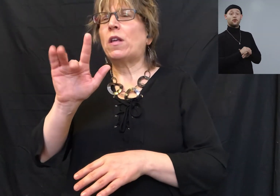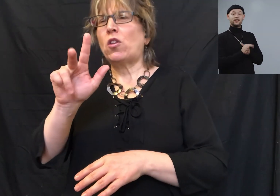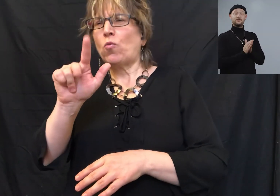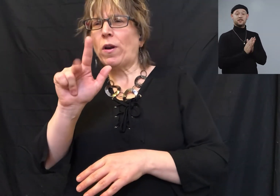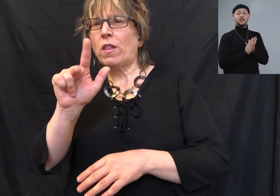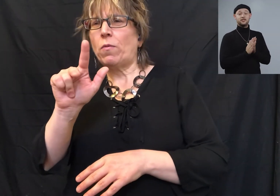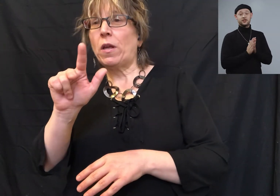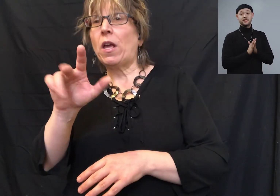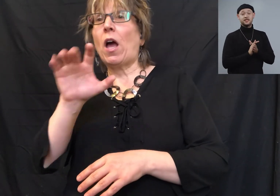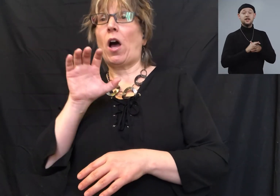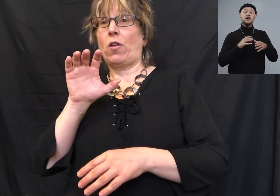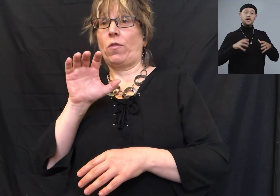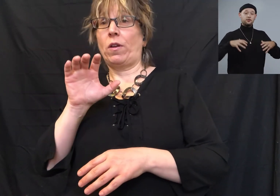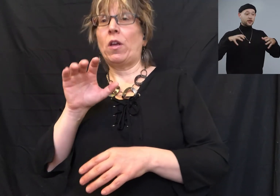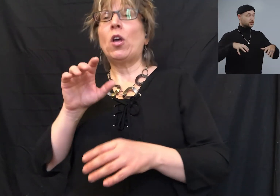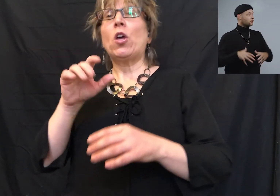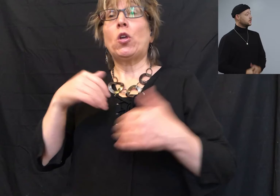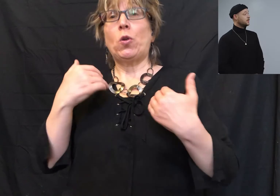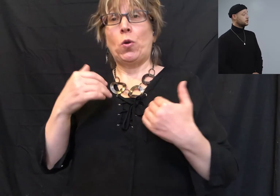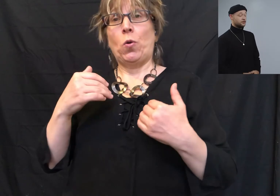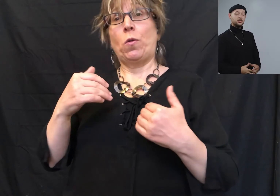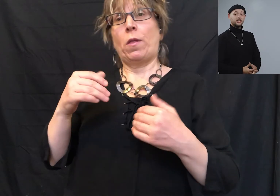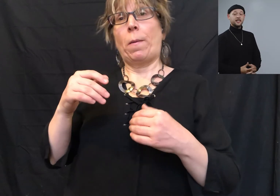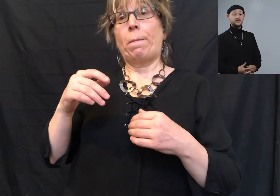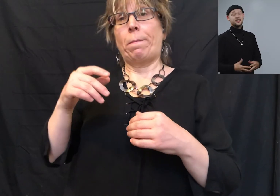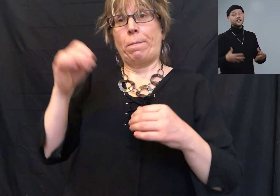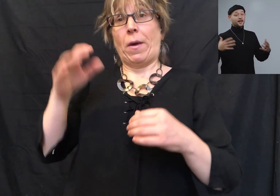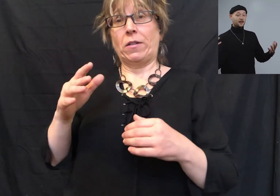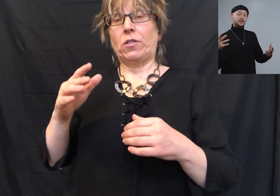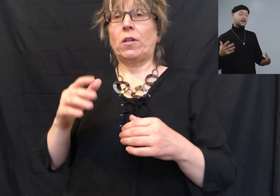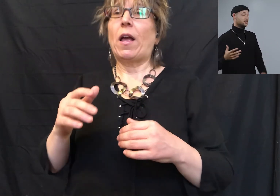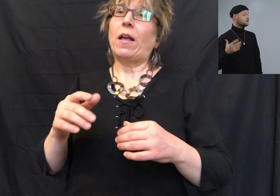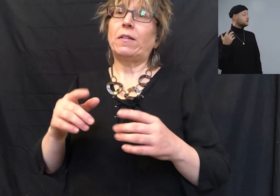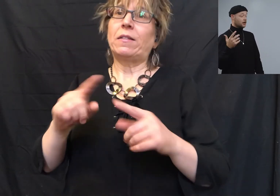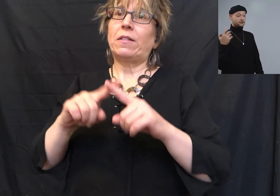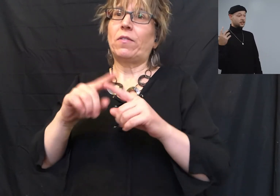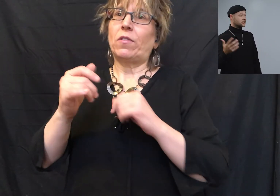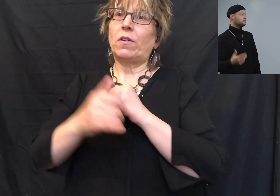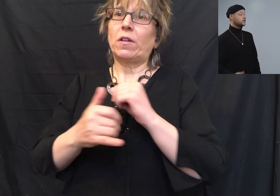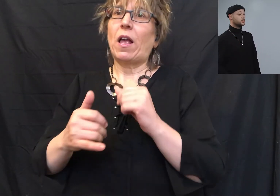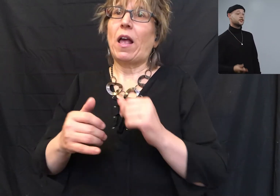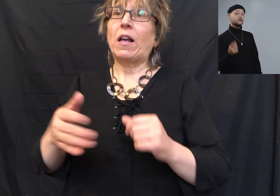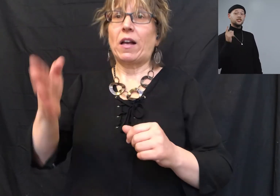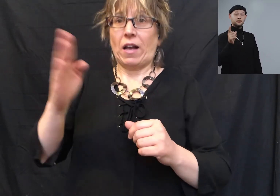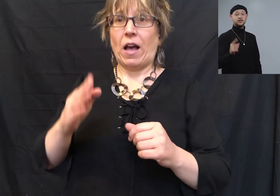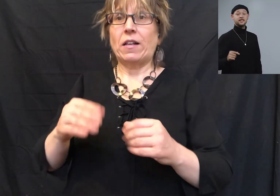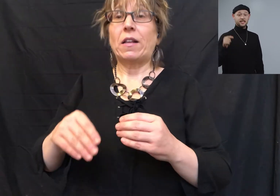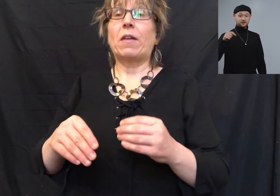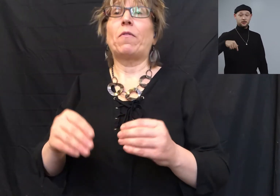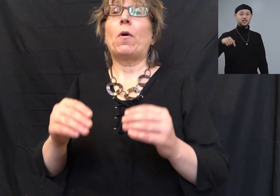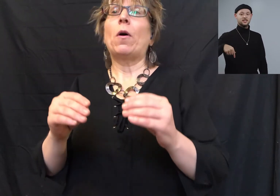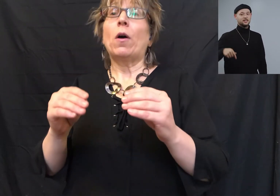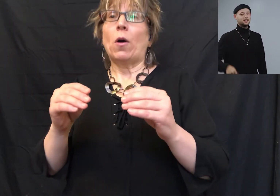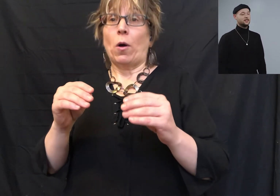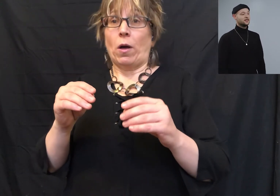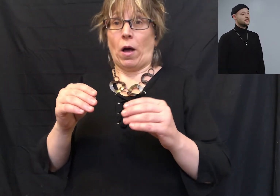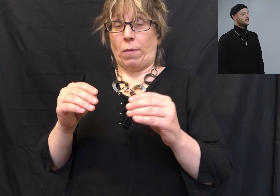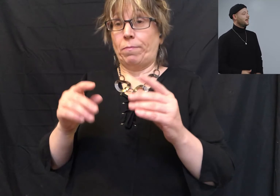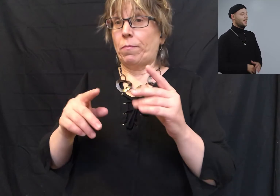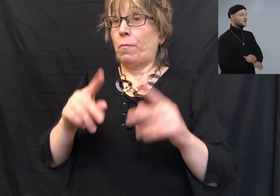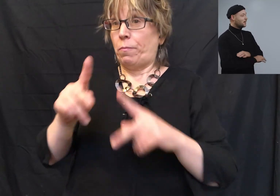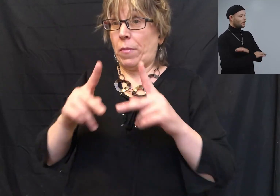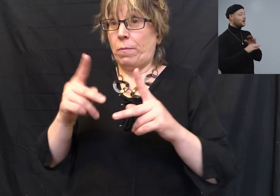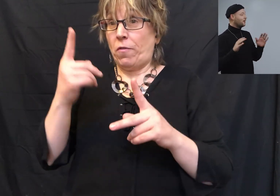pastors from 40 different countries and resourcing them to reach kids. And God gave us a vision and mission to reach 1 million kids for Jesus this